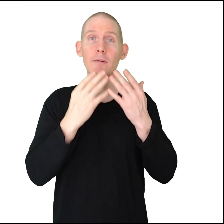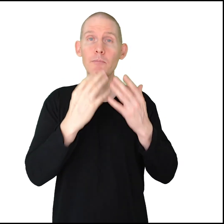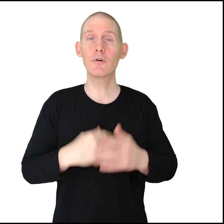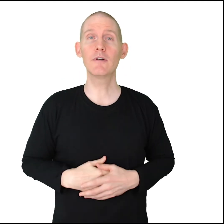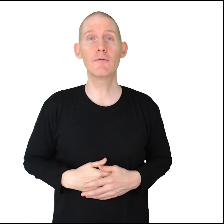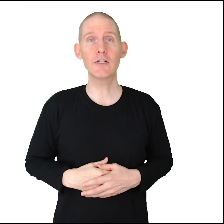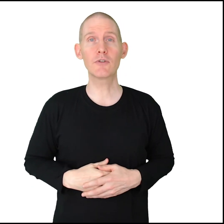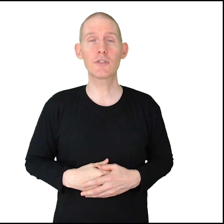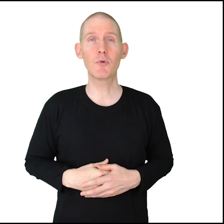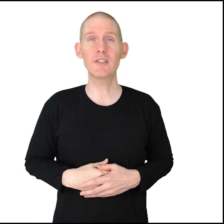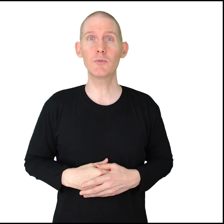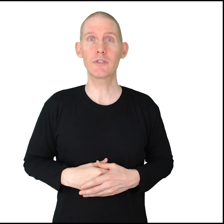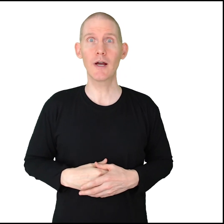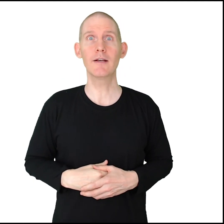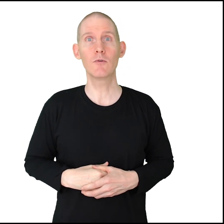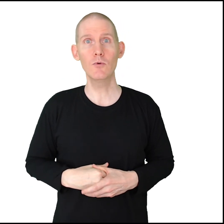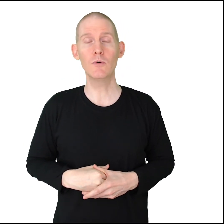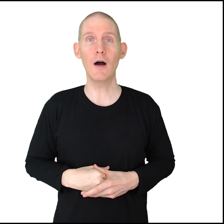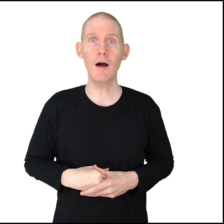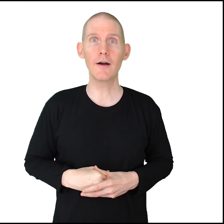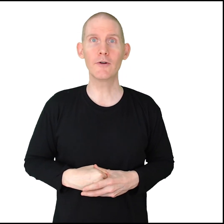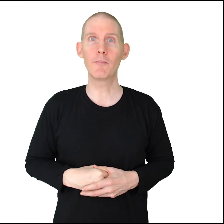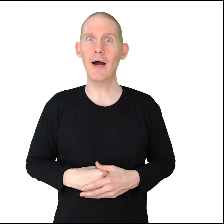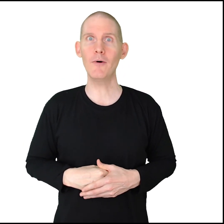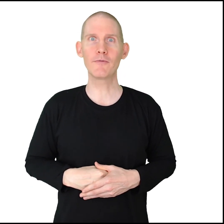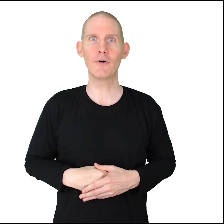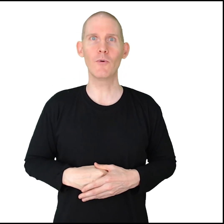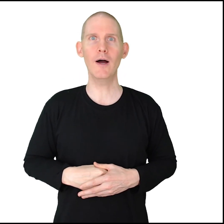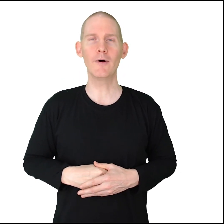put in a facial expression which kind of, powerful. Wow.